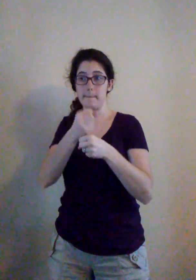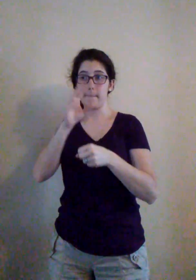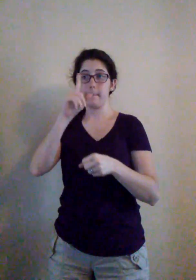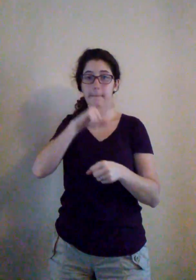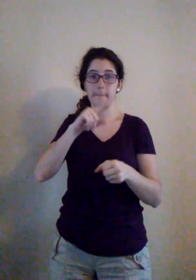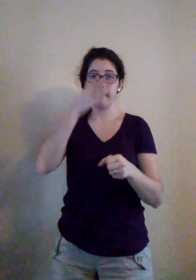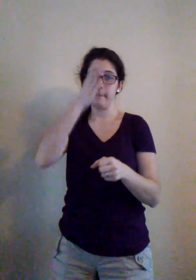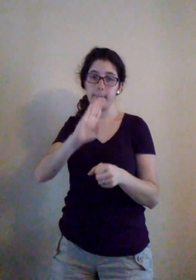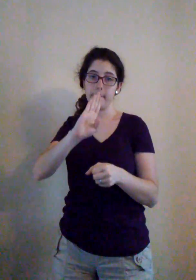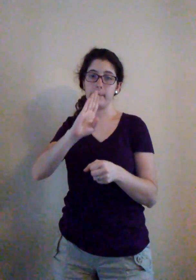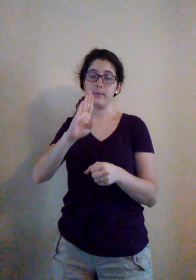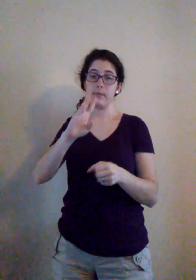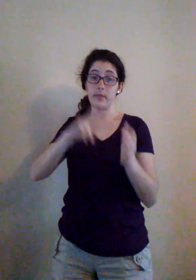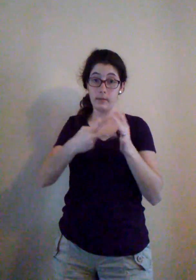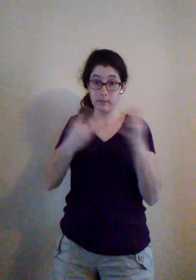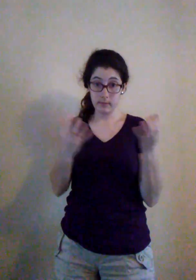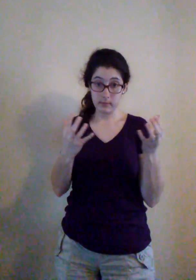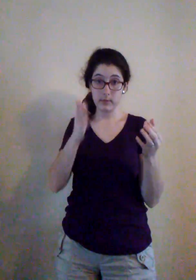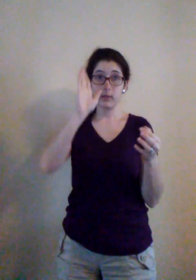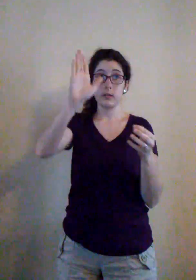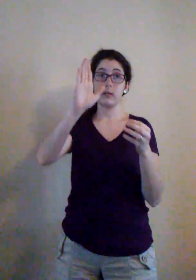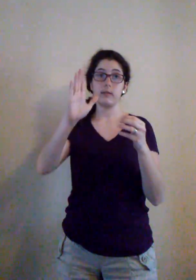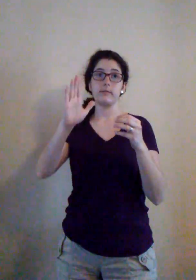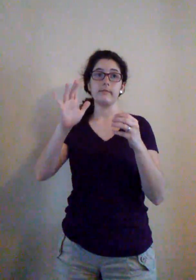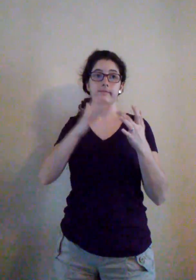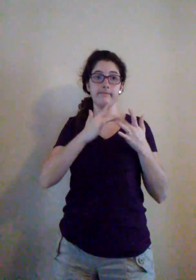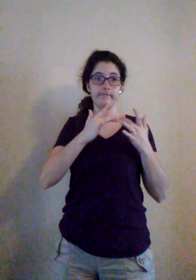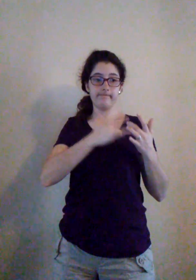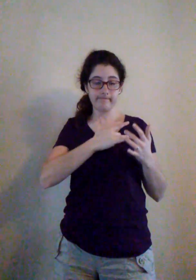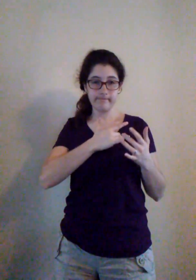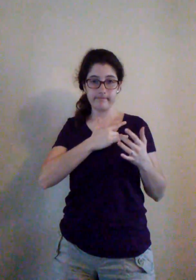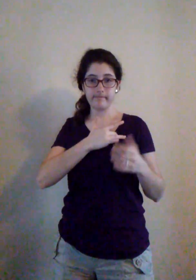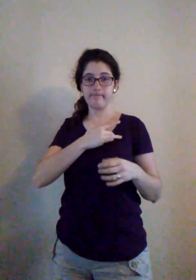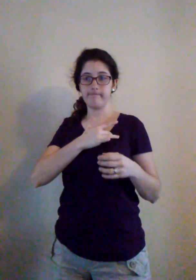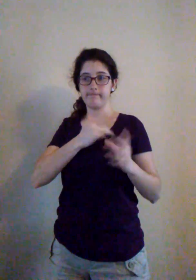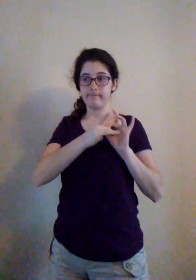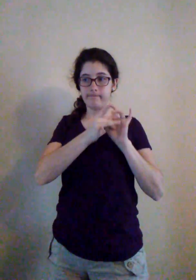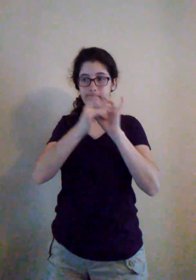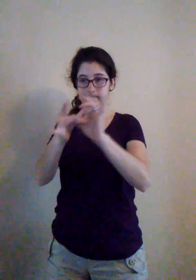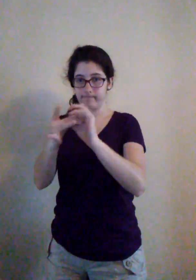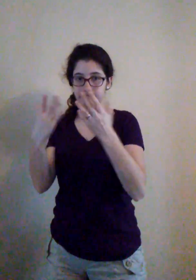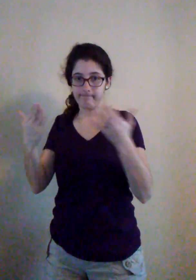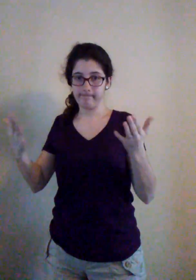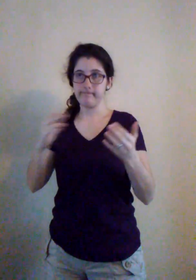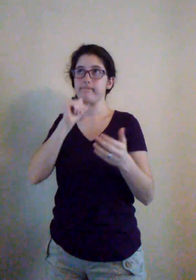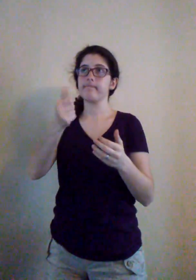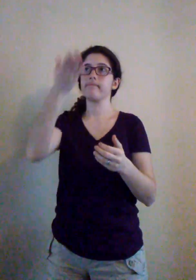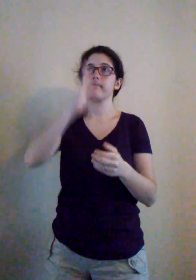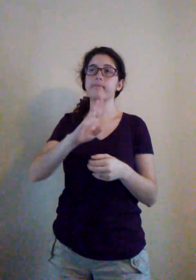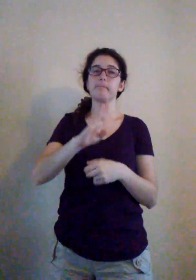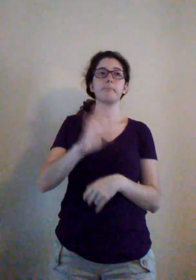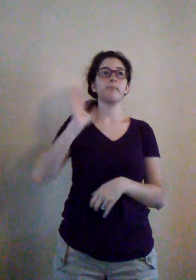that should not claim ultimate value. And so to begin, I've often preached Genesis 3 in university campuses,